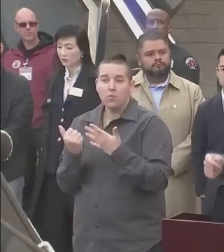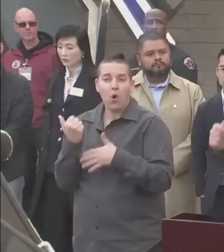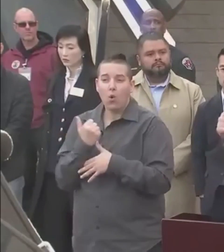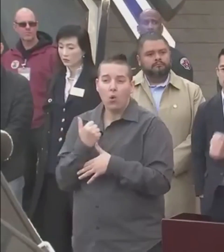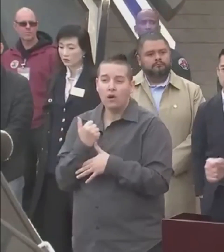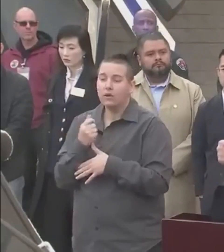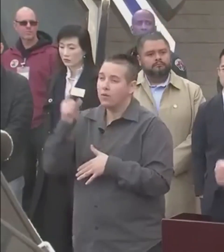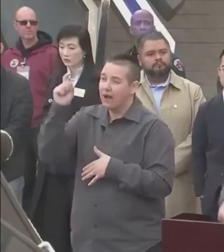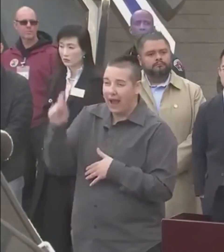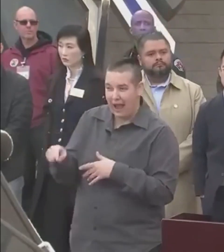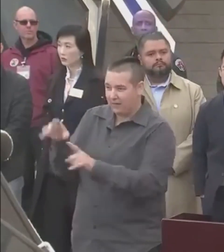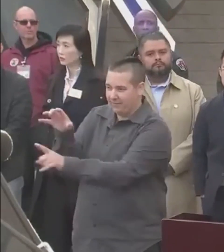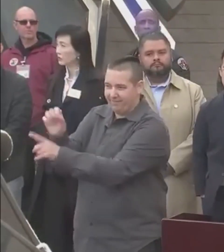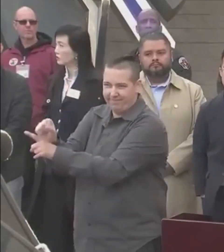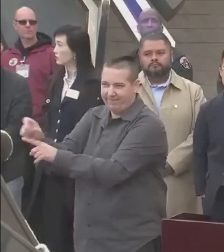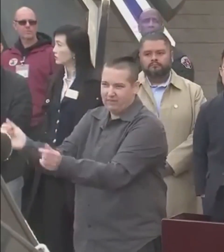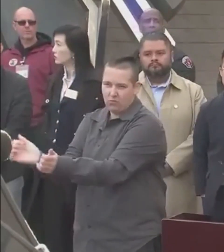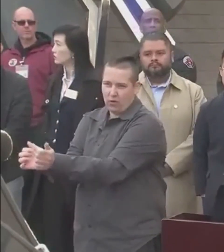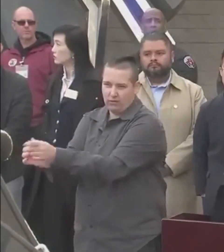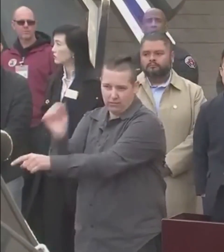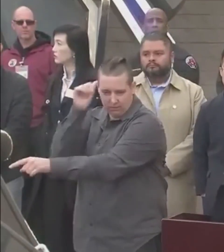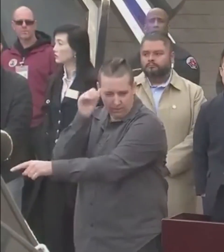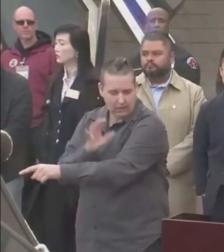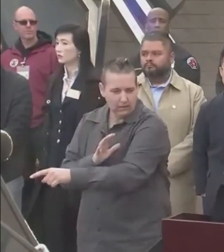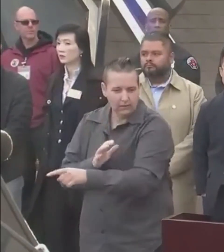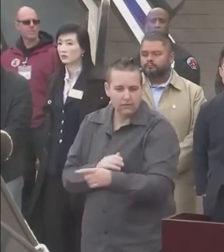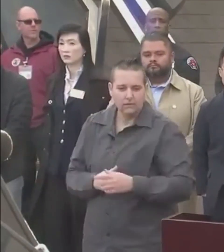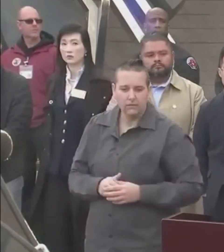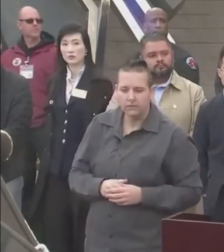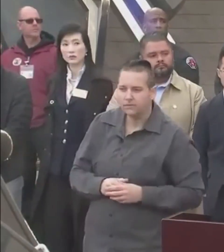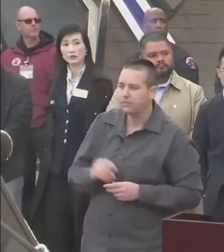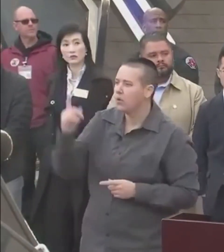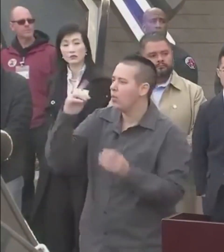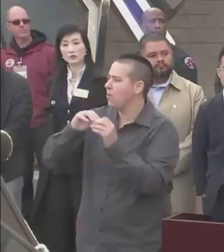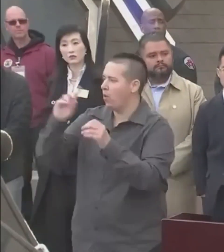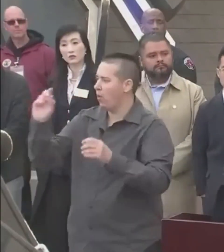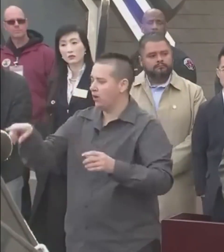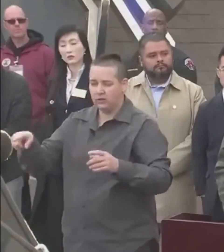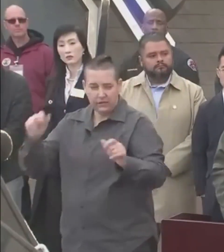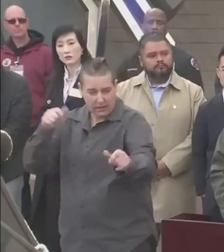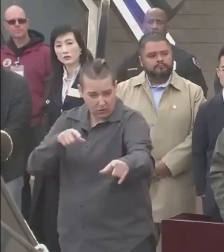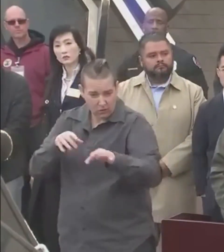button, turn on the notification bell, and subscribe so that you won't miss the next video when we upload.